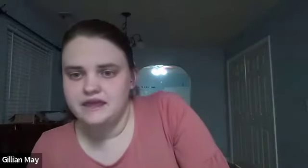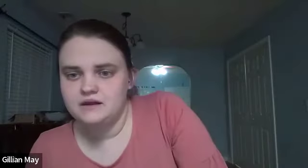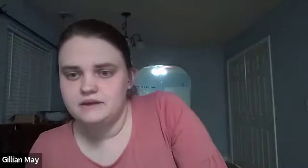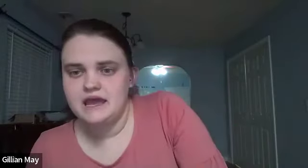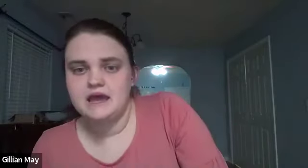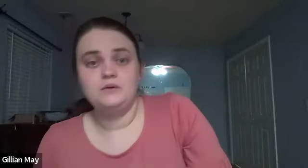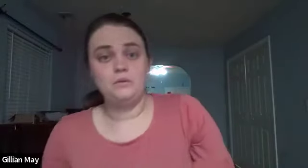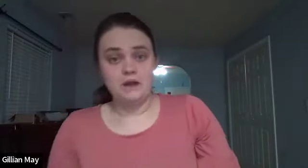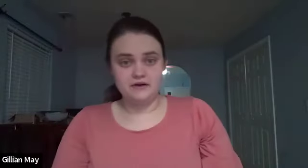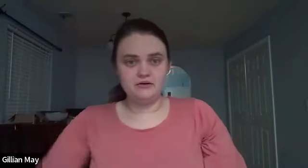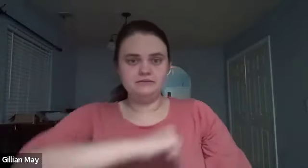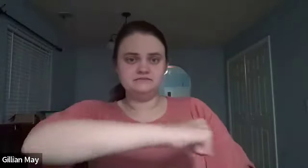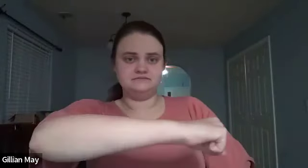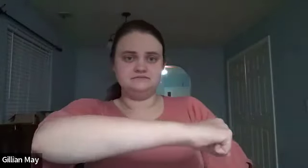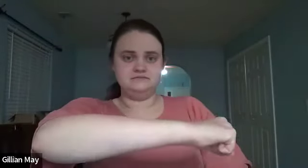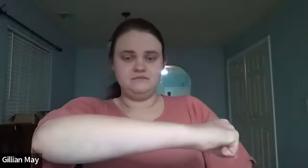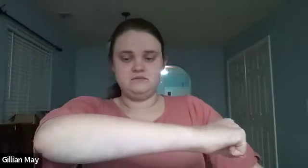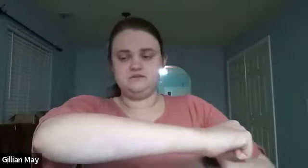Then we had whale. So